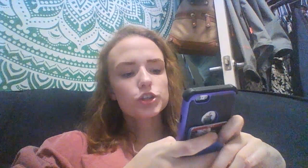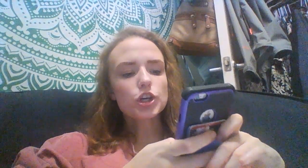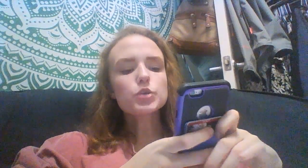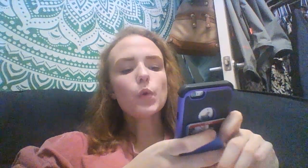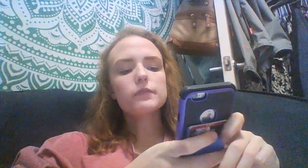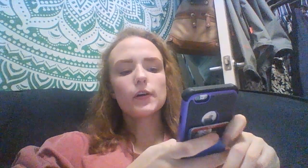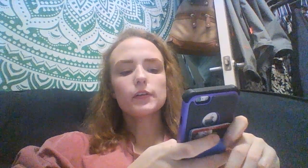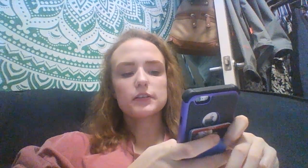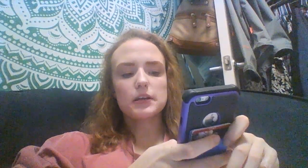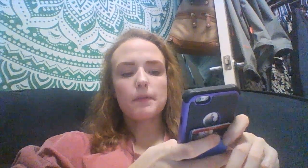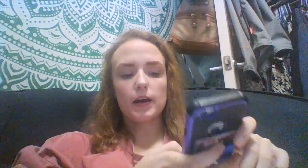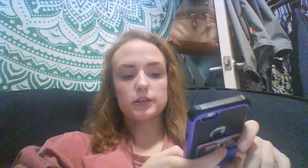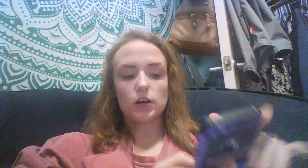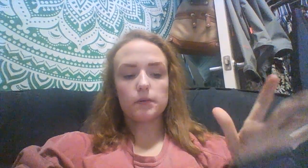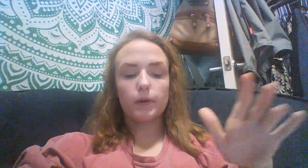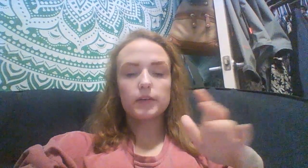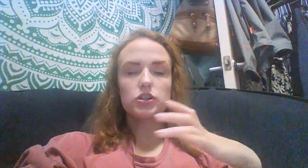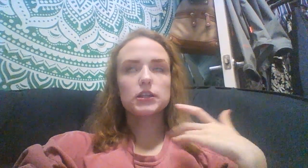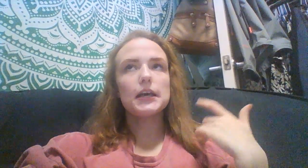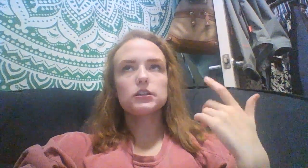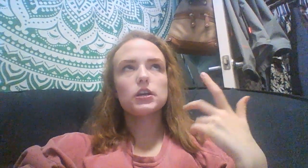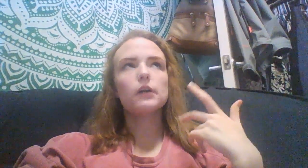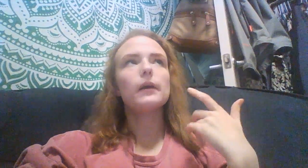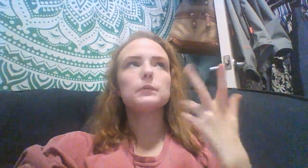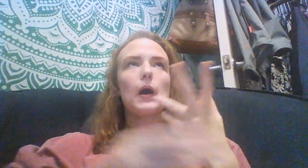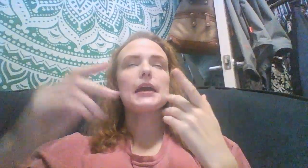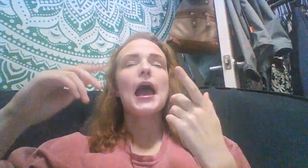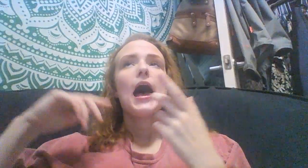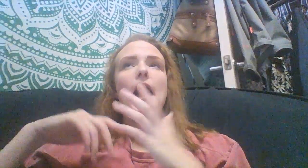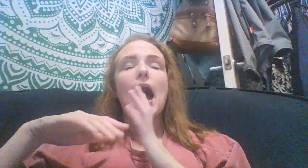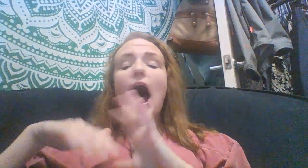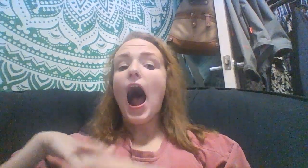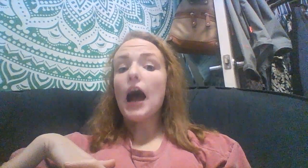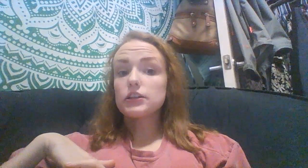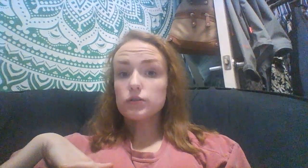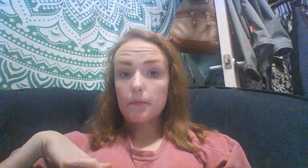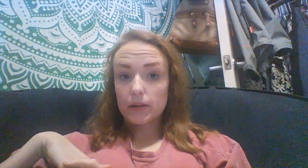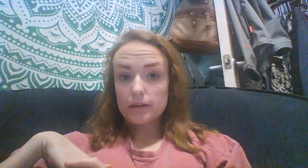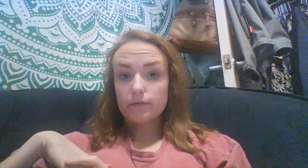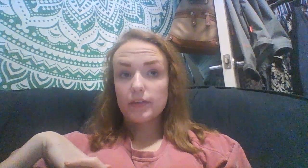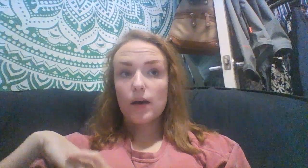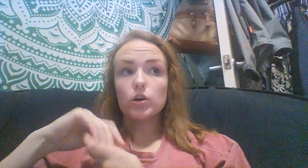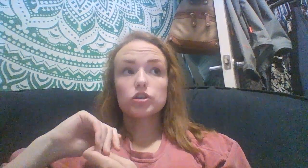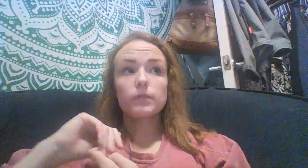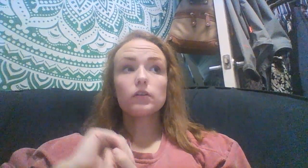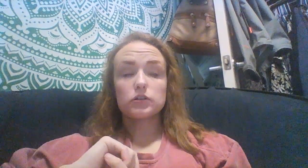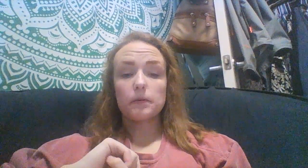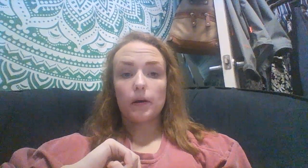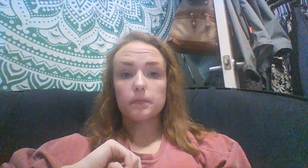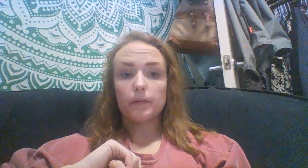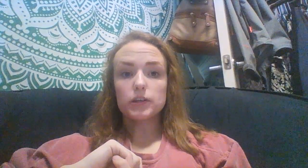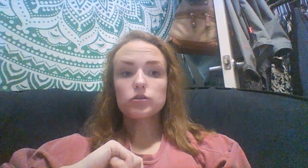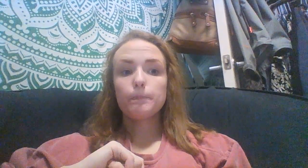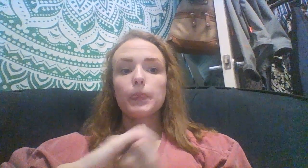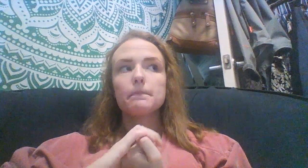Should one feel guilty about his or her privilege? Yes or no, and why? I do not believe that one should feel guilty about their privilege